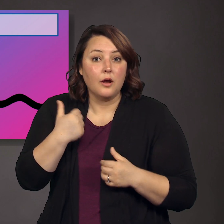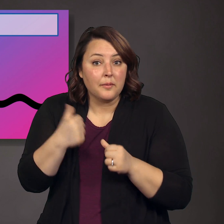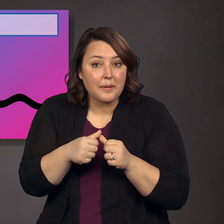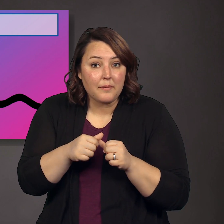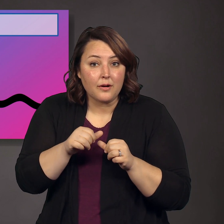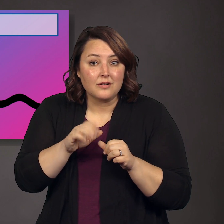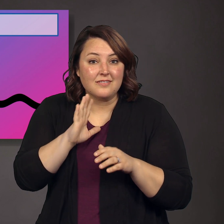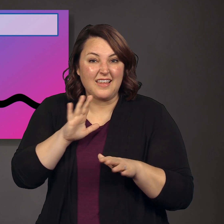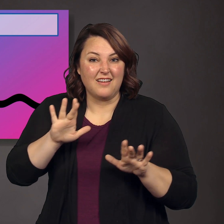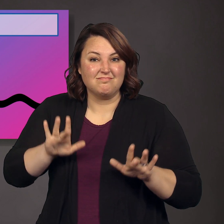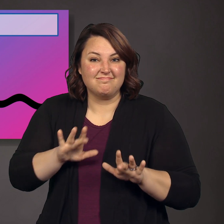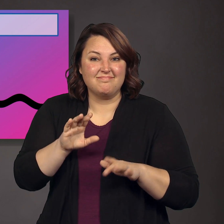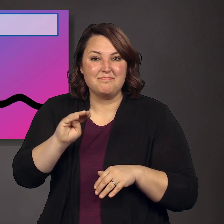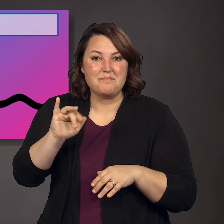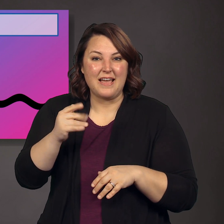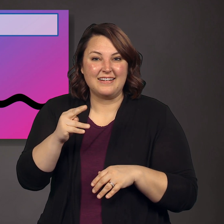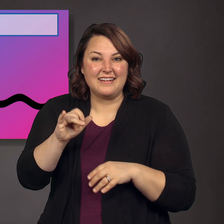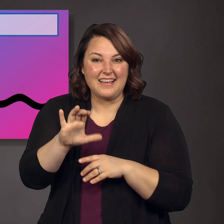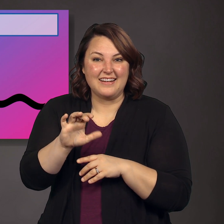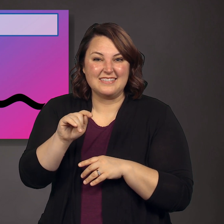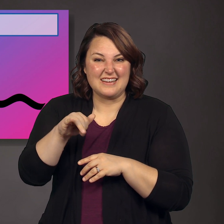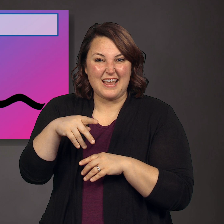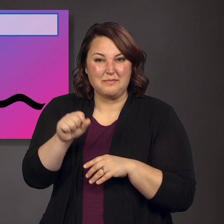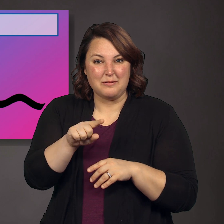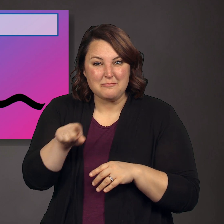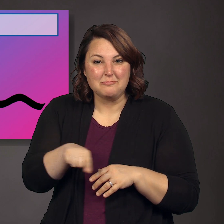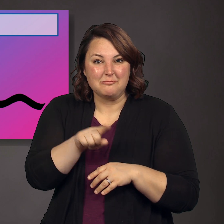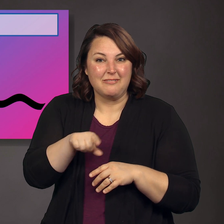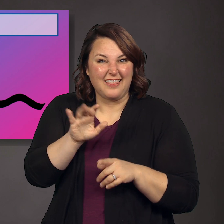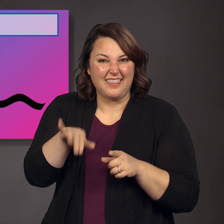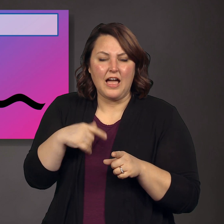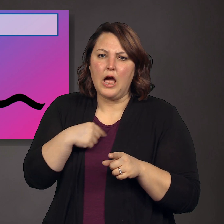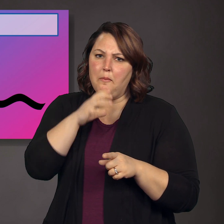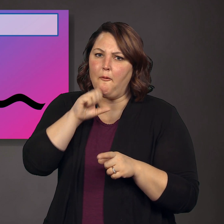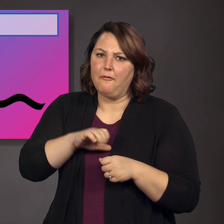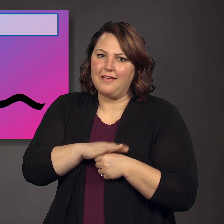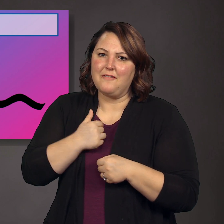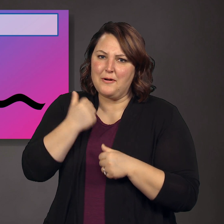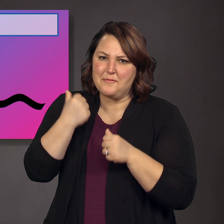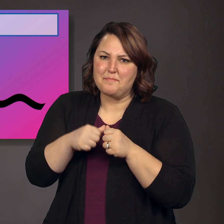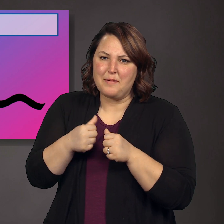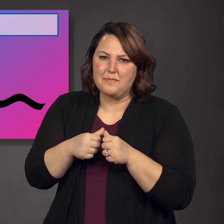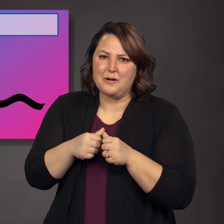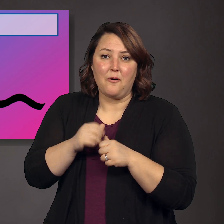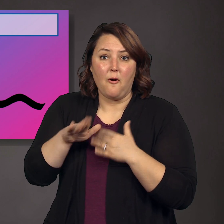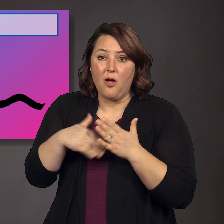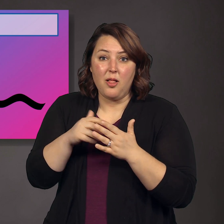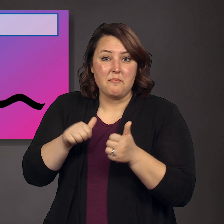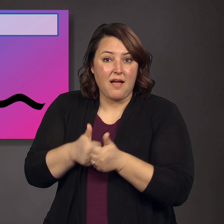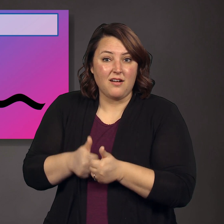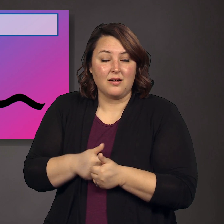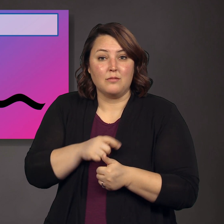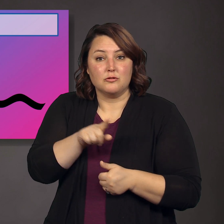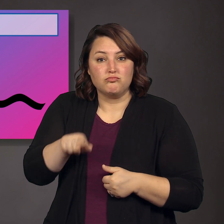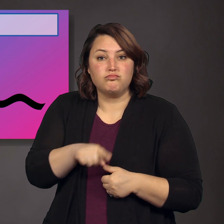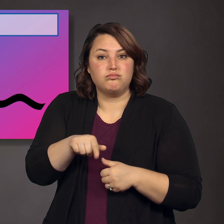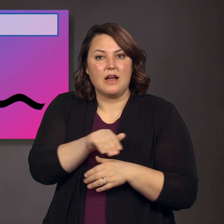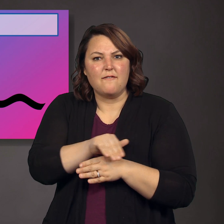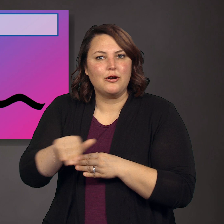enough and was in the IT industry early enough to remember that when that was all, the backups were done on that every night. Nowadays, I'd